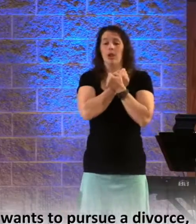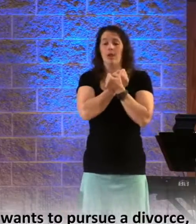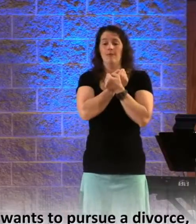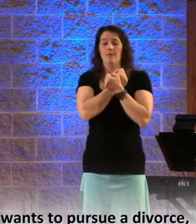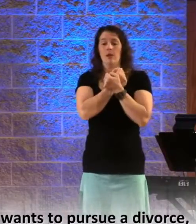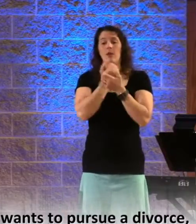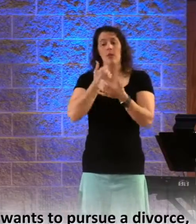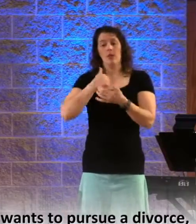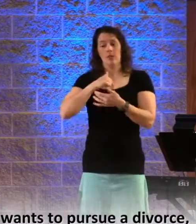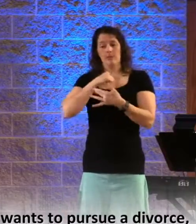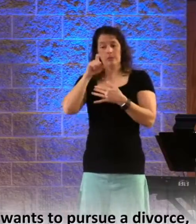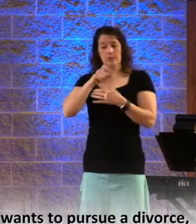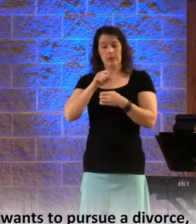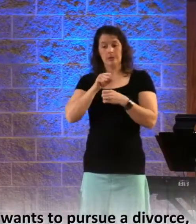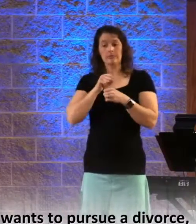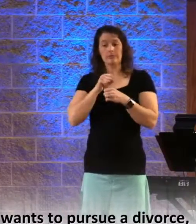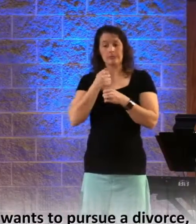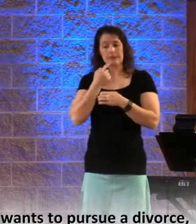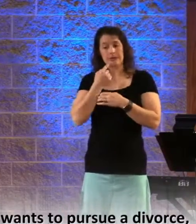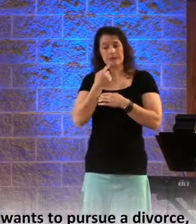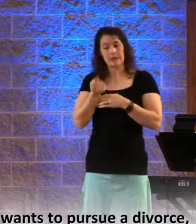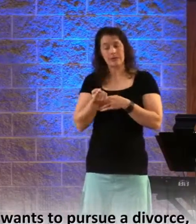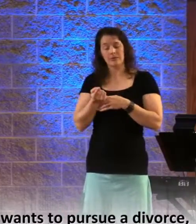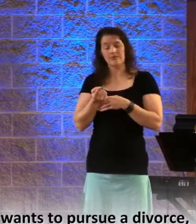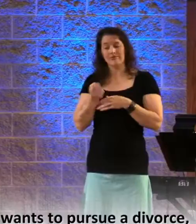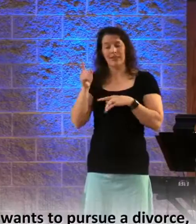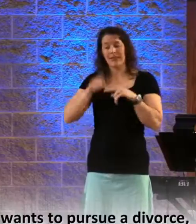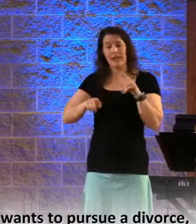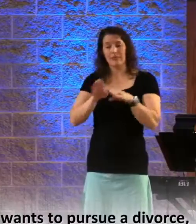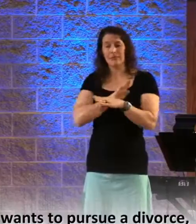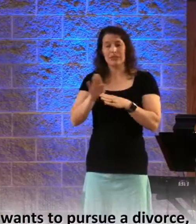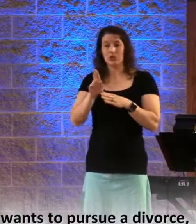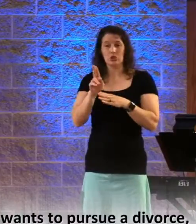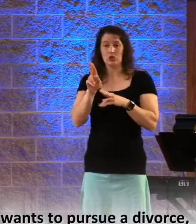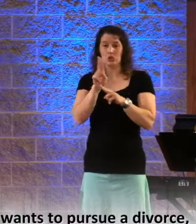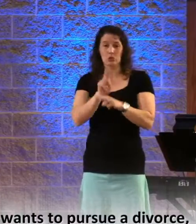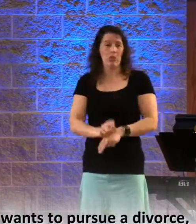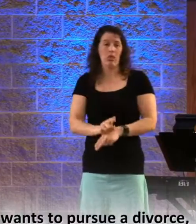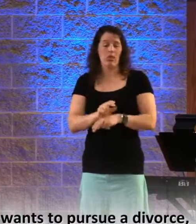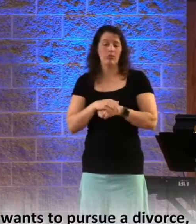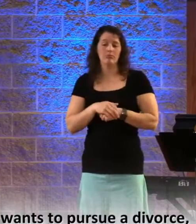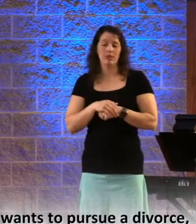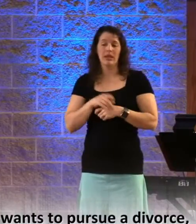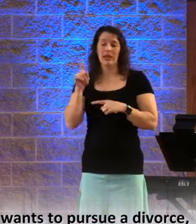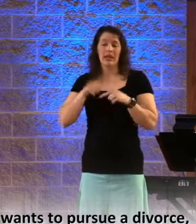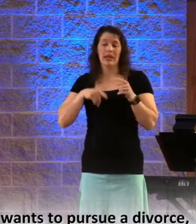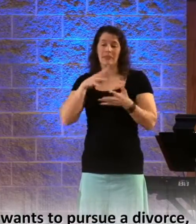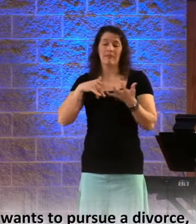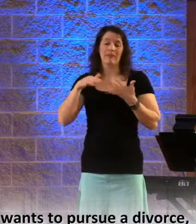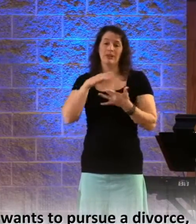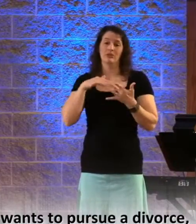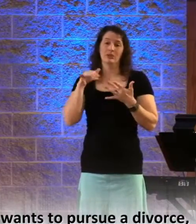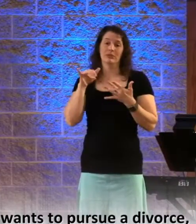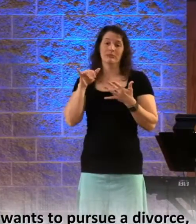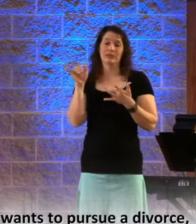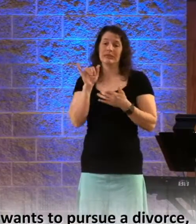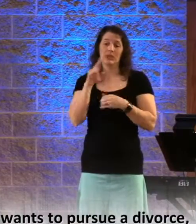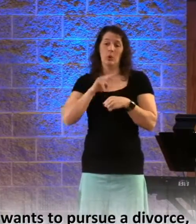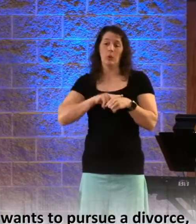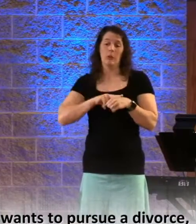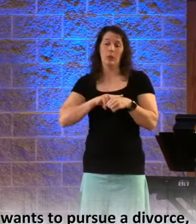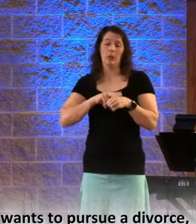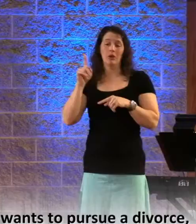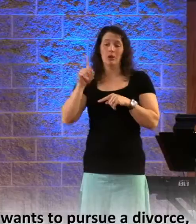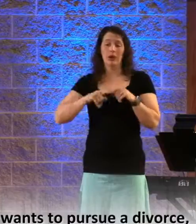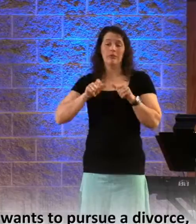us who love this person need to say, it can't be business as usual. It can't be fellowship as usual. We can't